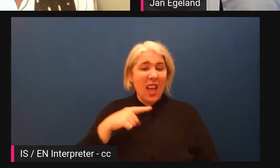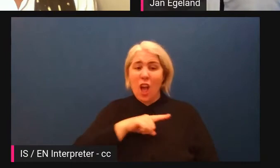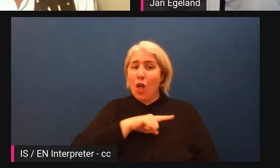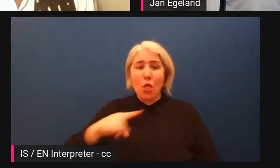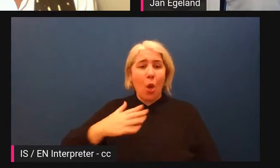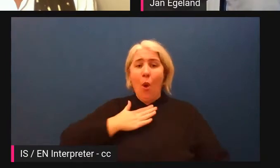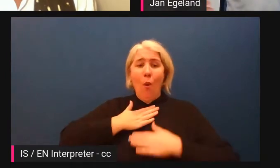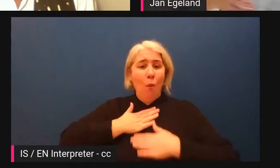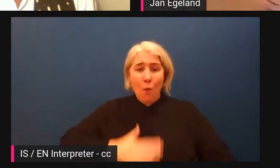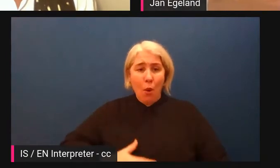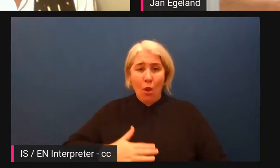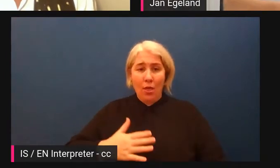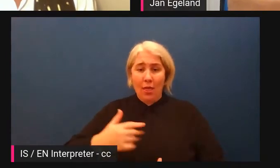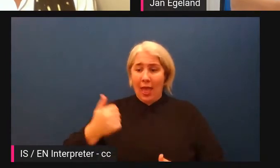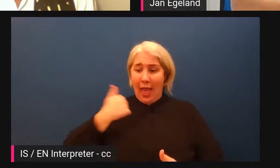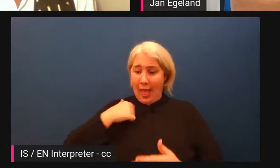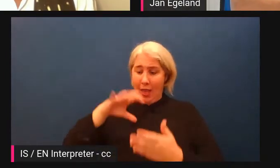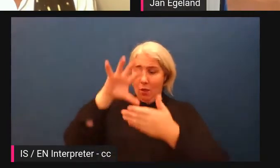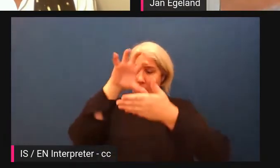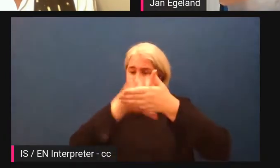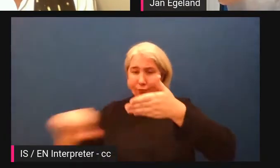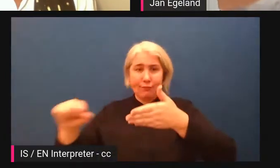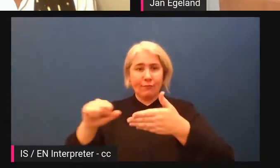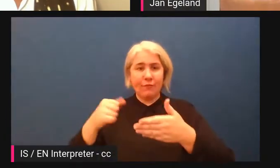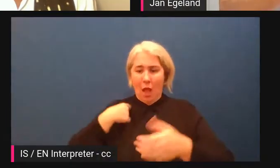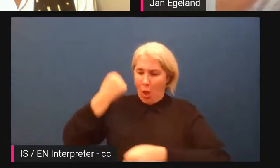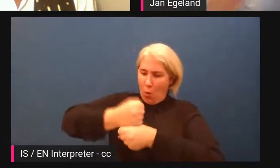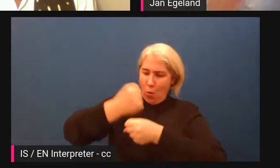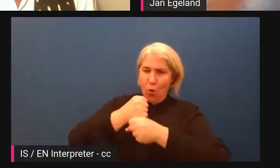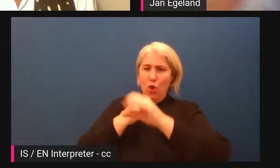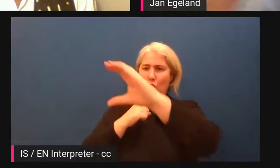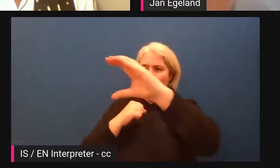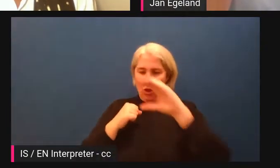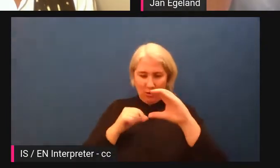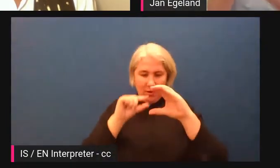and evaluators, really. We want them to go to these mothers that I met.